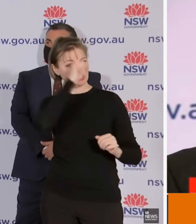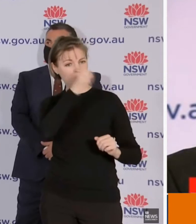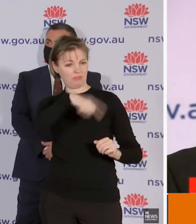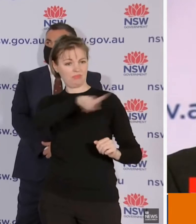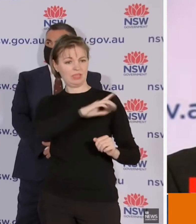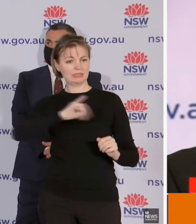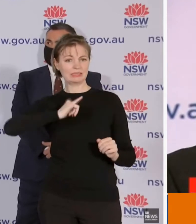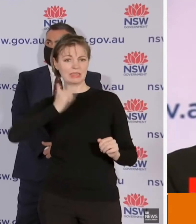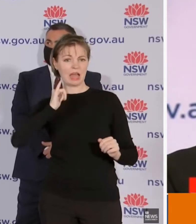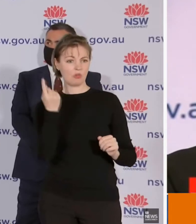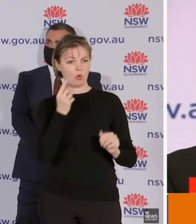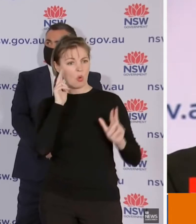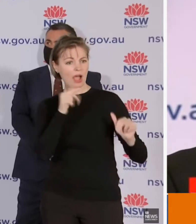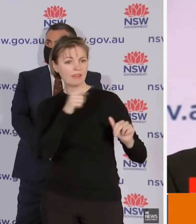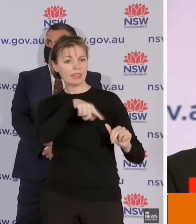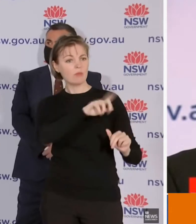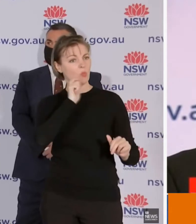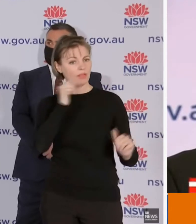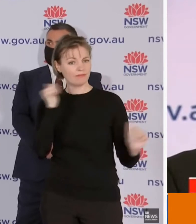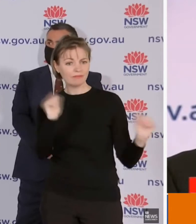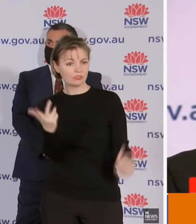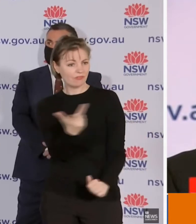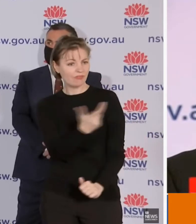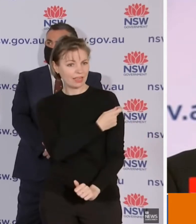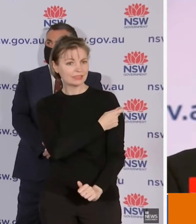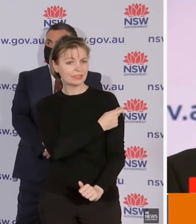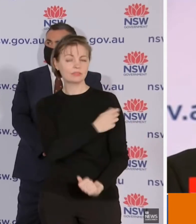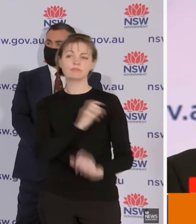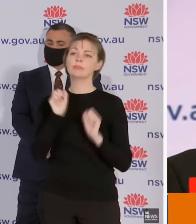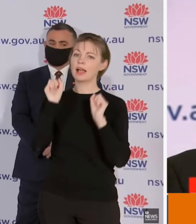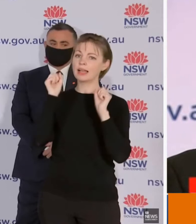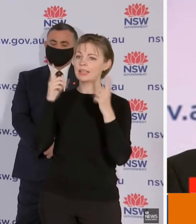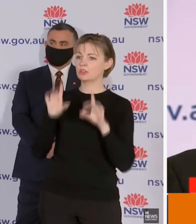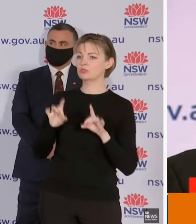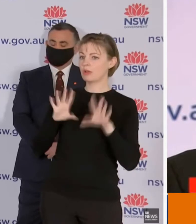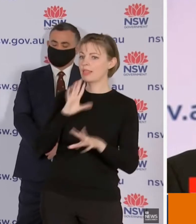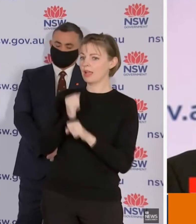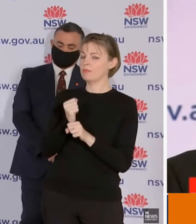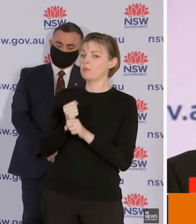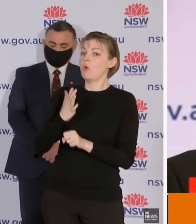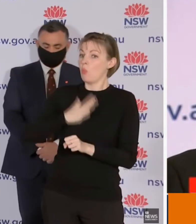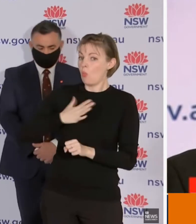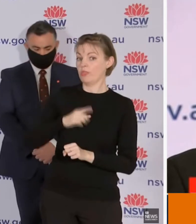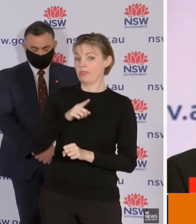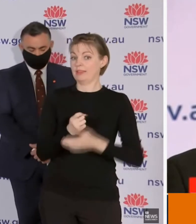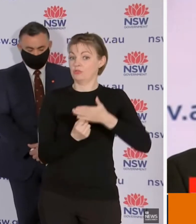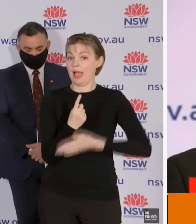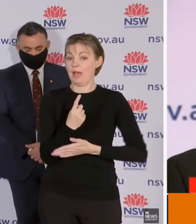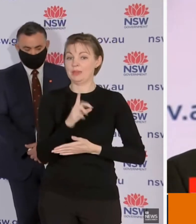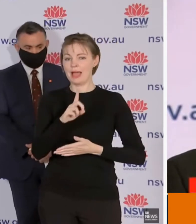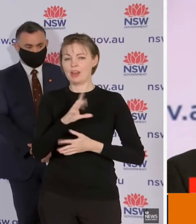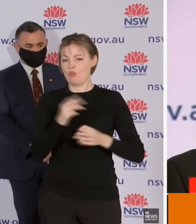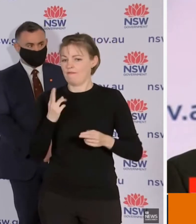and are looking after them. So I understand the federal government's desire to get it done, but it's certainly not at the rate that I would like to see it